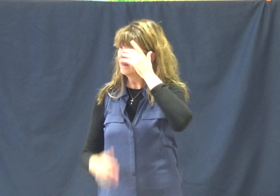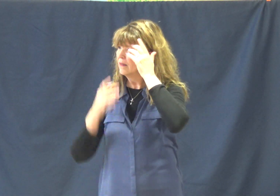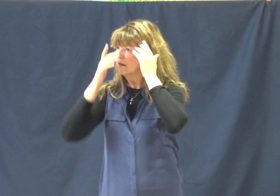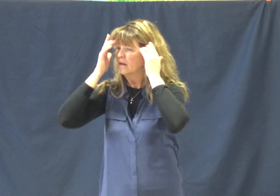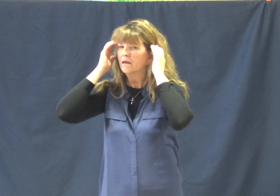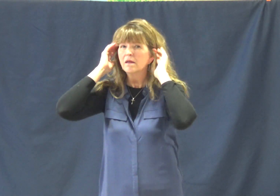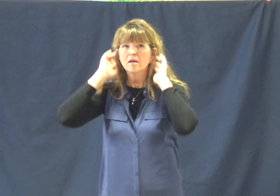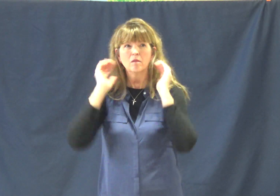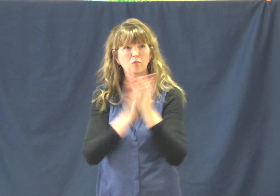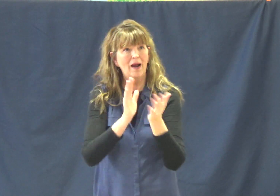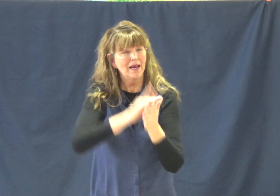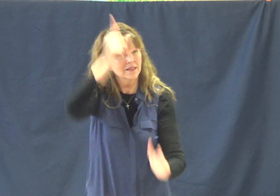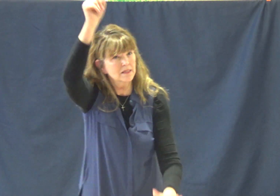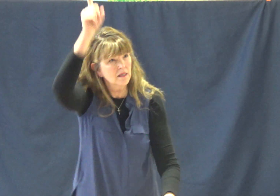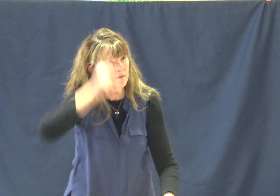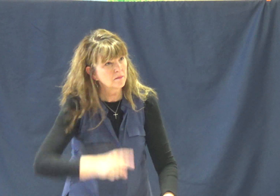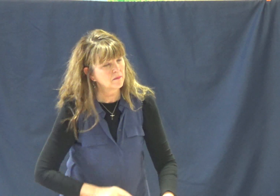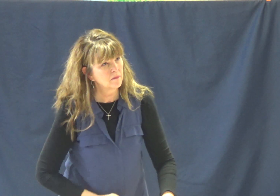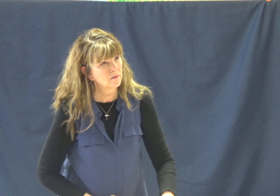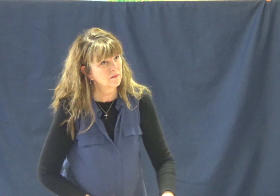God. Praise God.